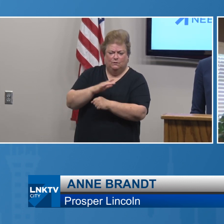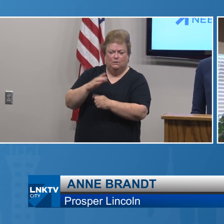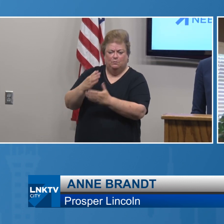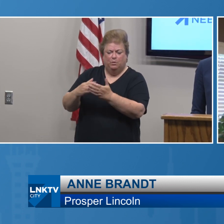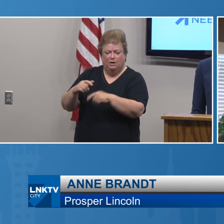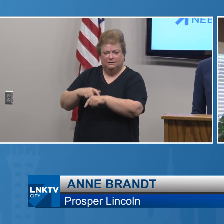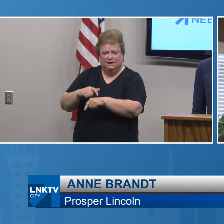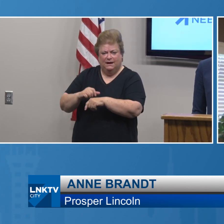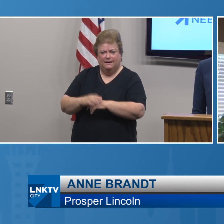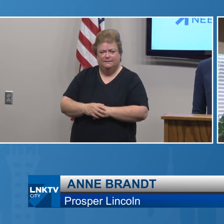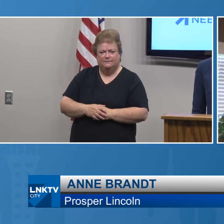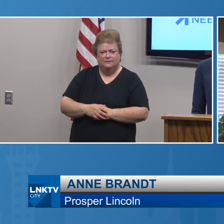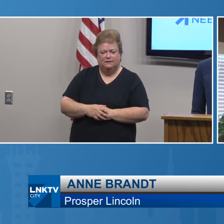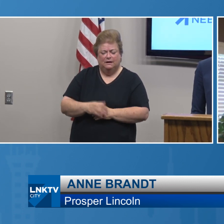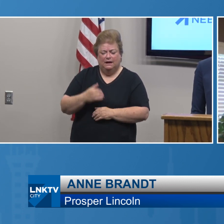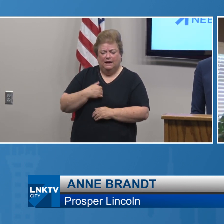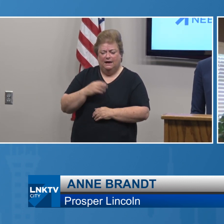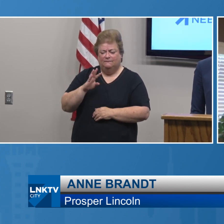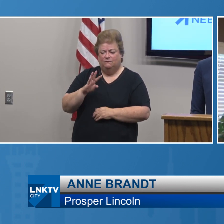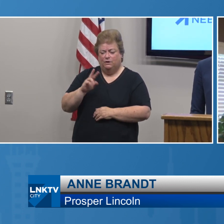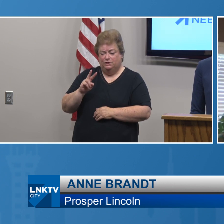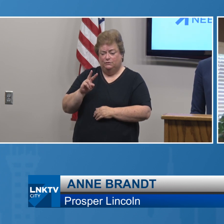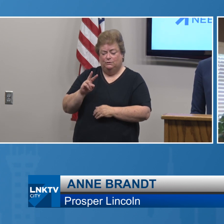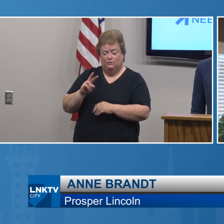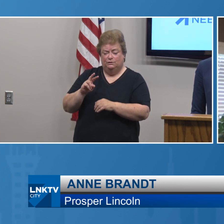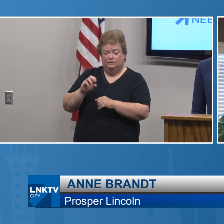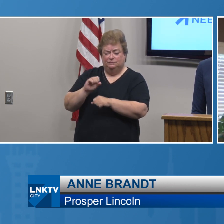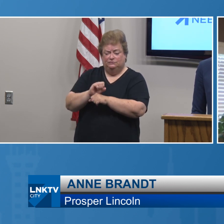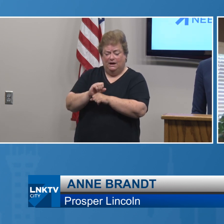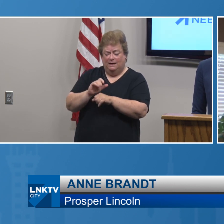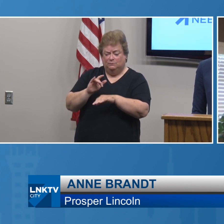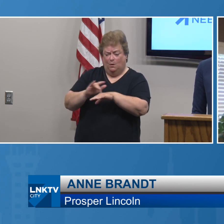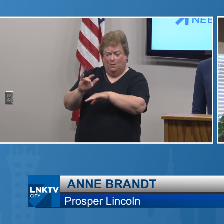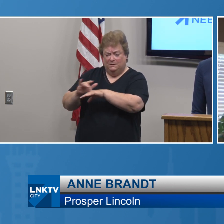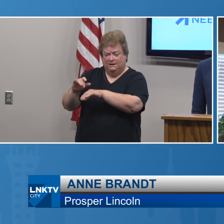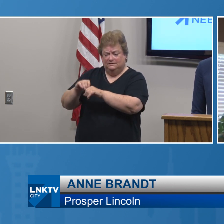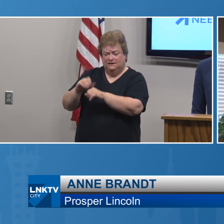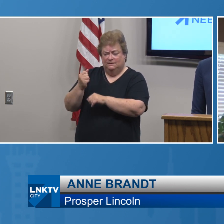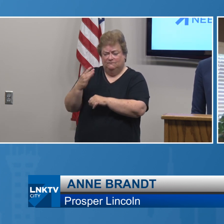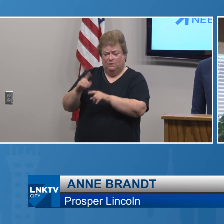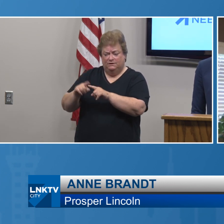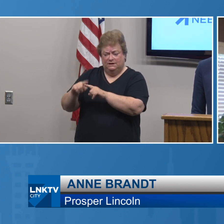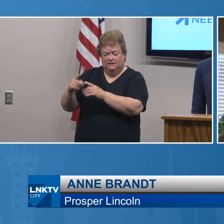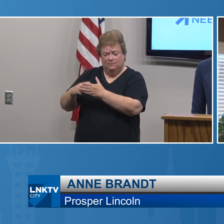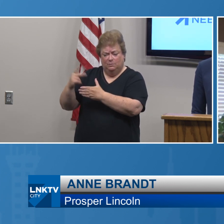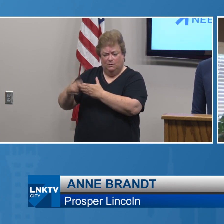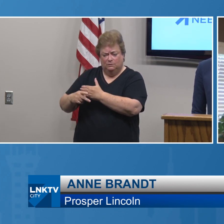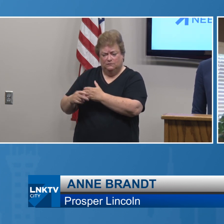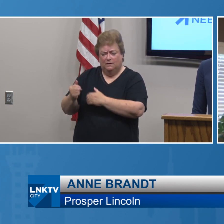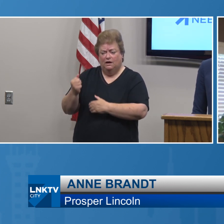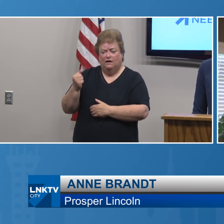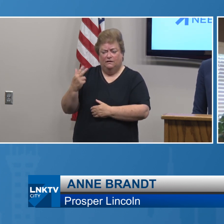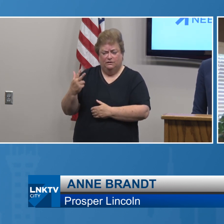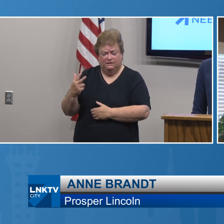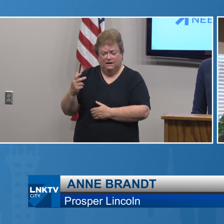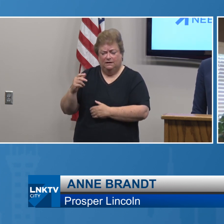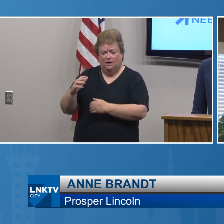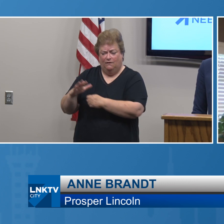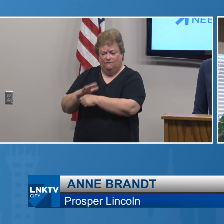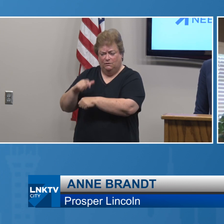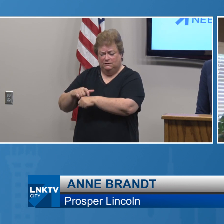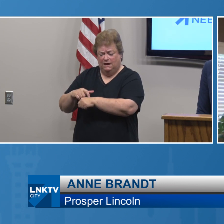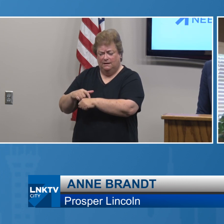There are currently 42 job openings at 14 different programs, 13 of which are full-time and